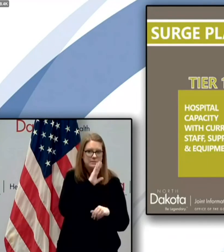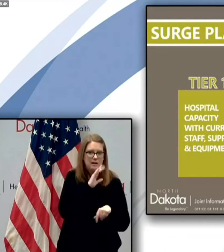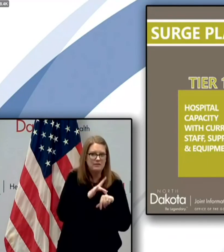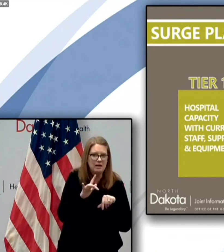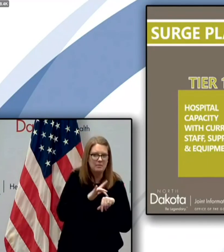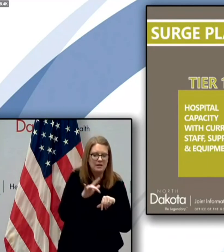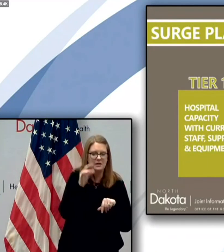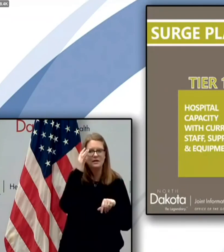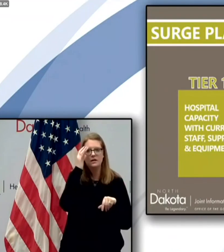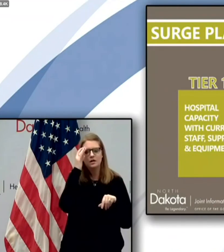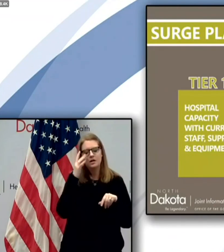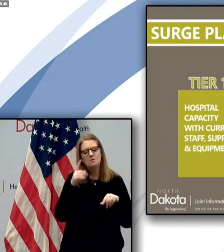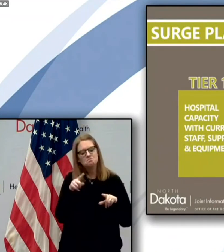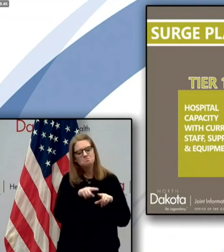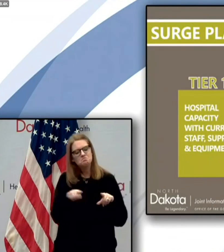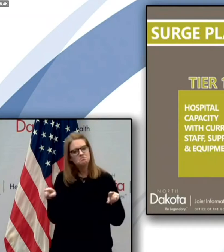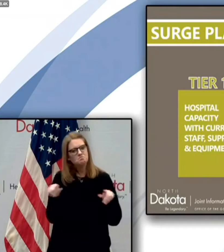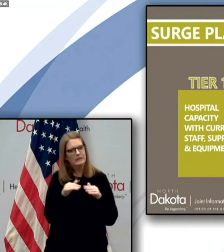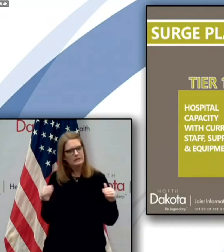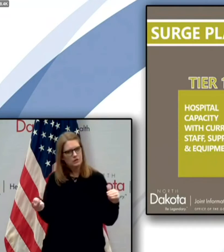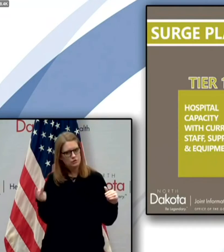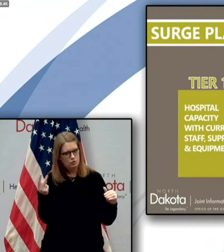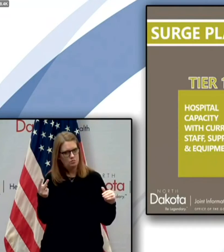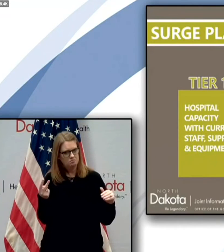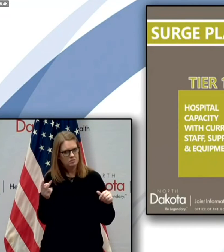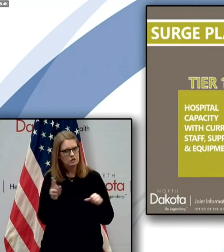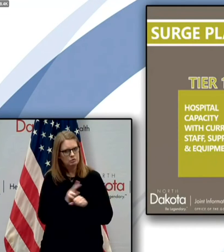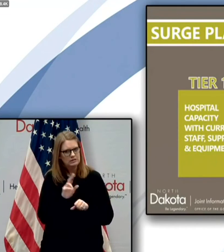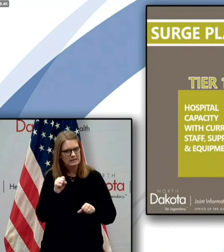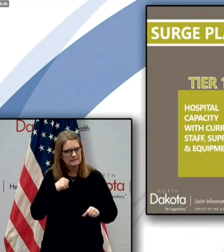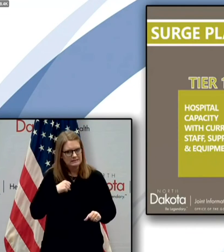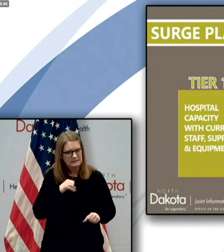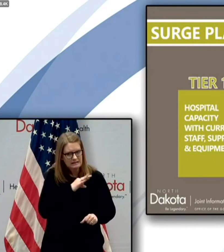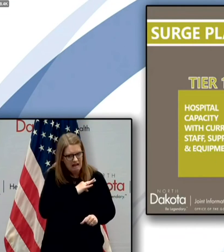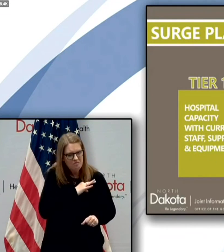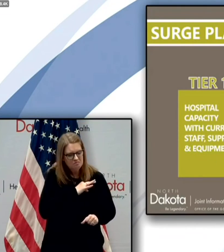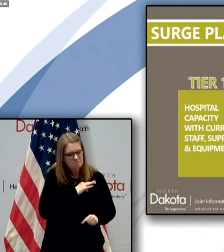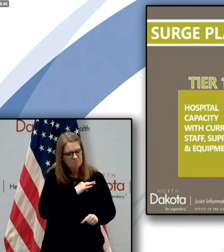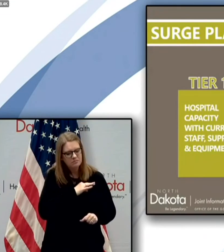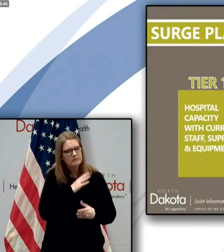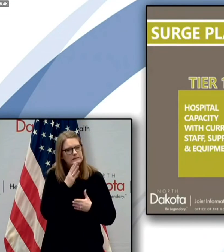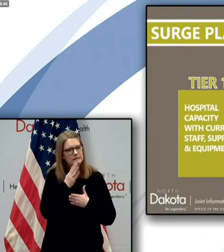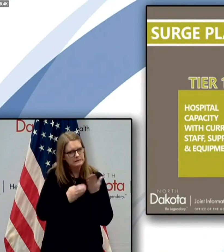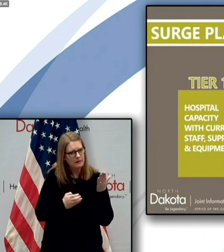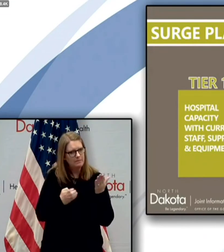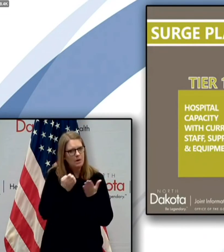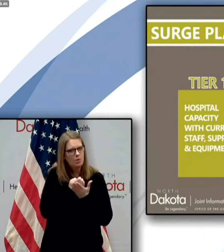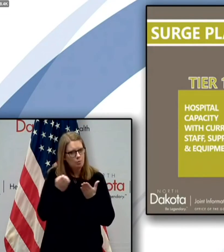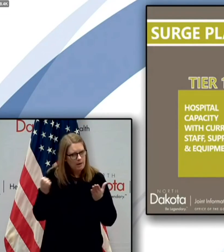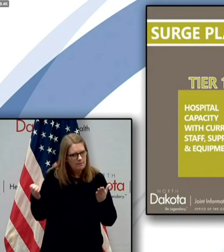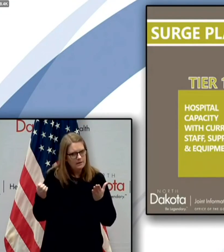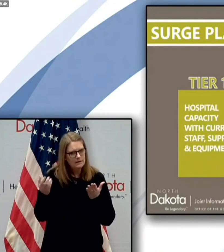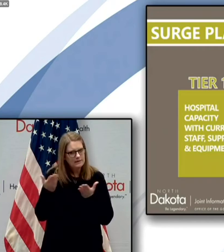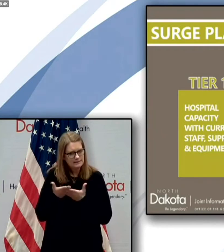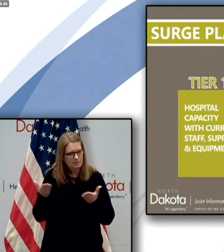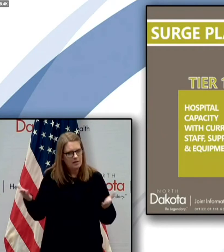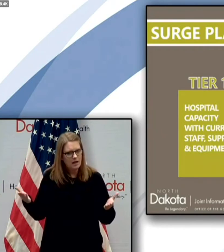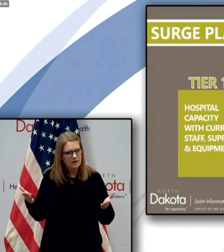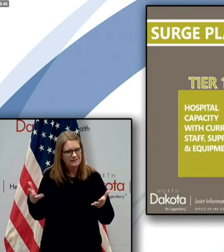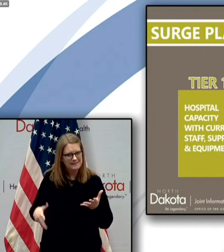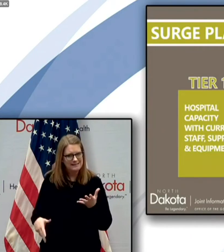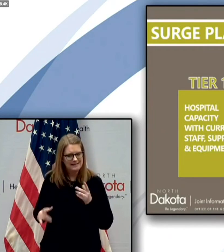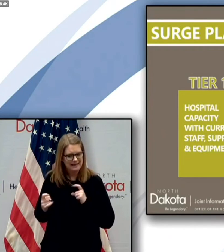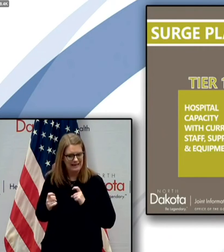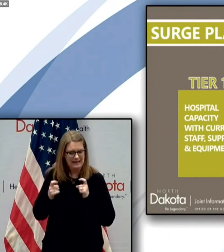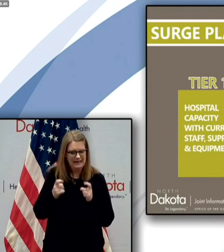for the most part, they are using their existing staff with some equipment and supplies supplemented